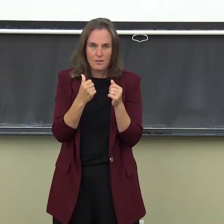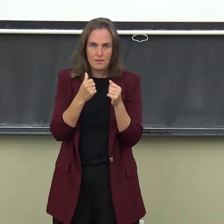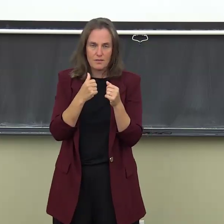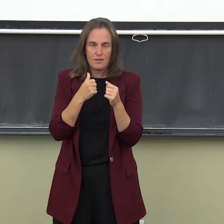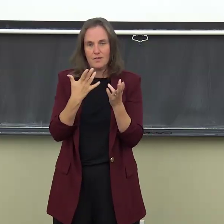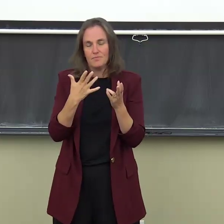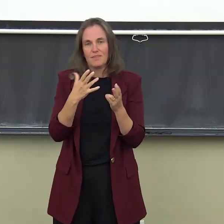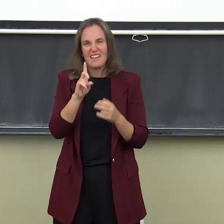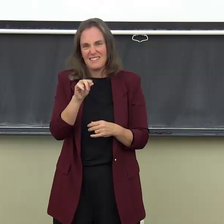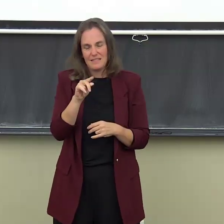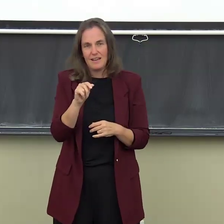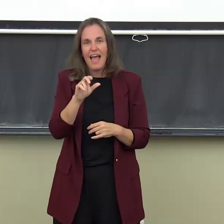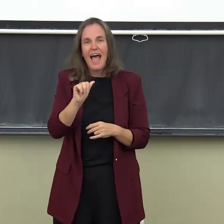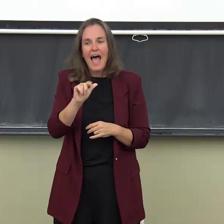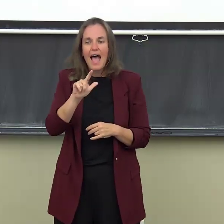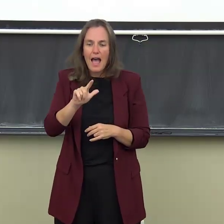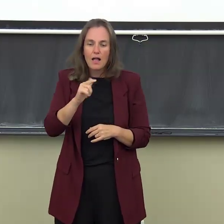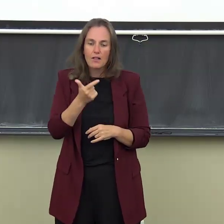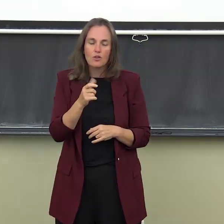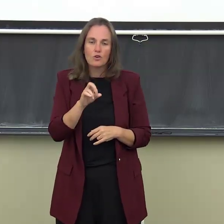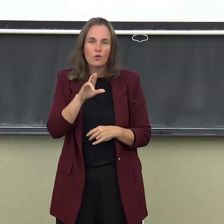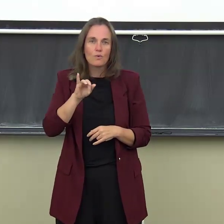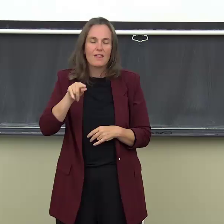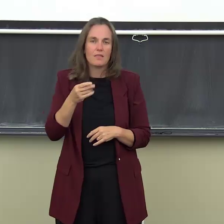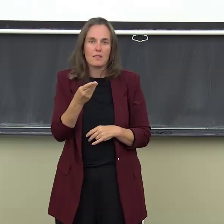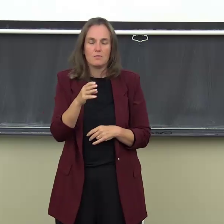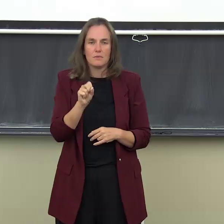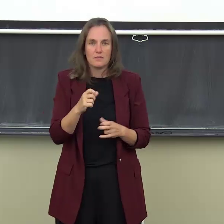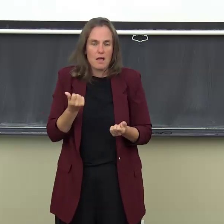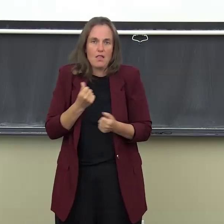in your feed. Of course. And she written